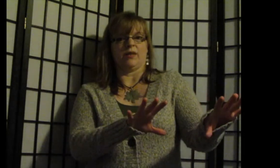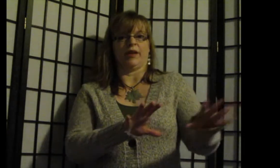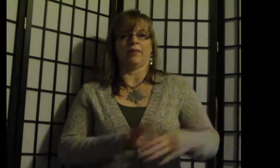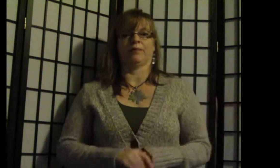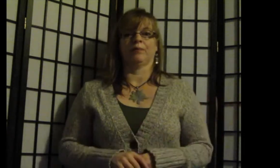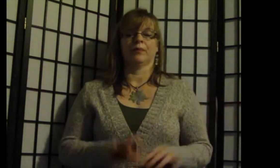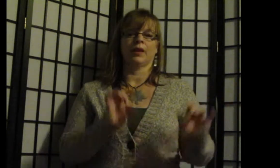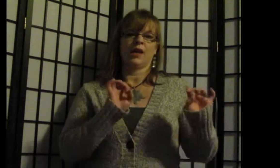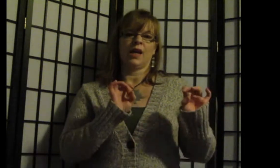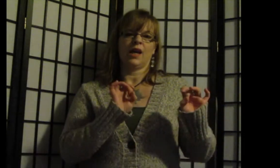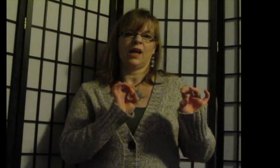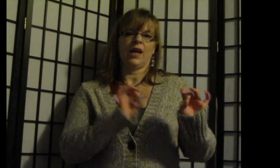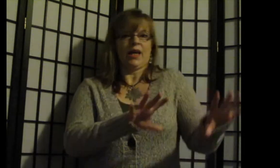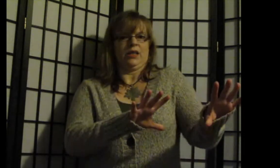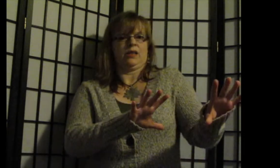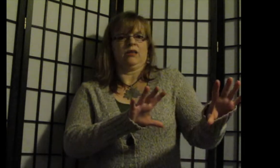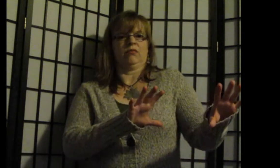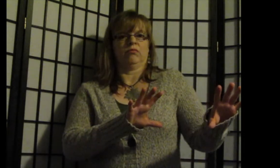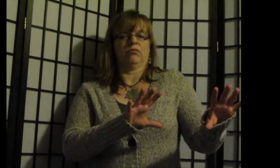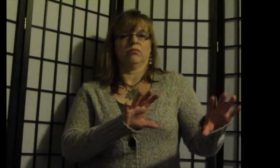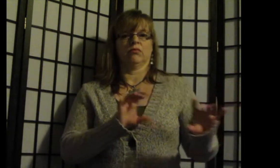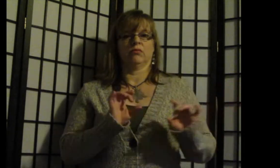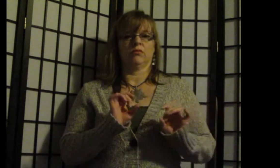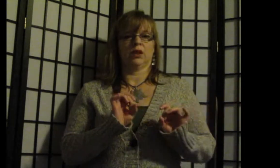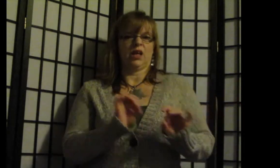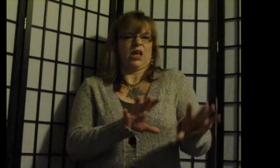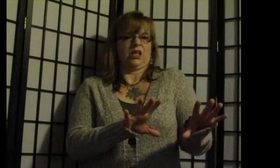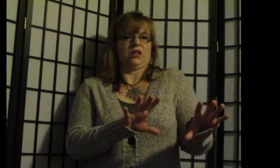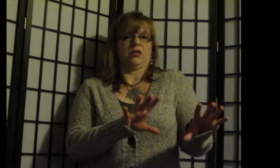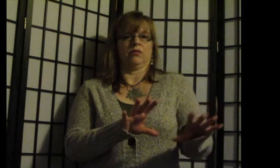me. Hate. Hate.